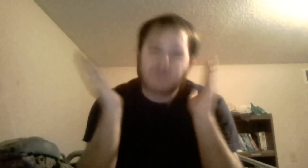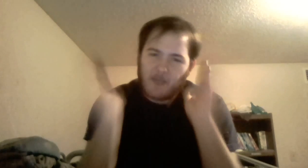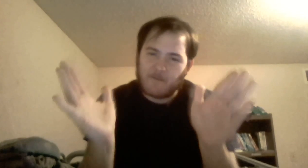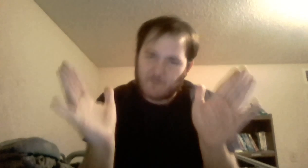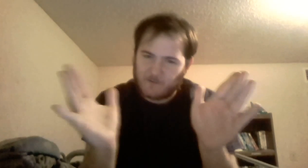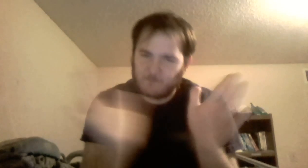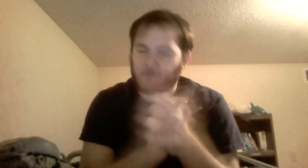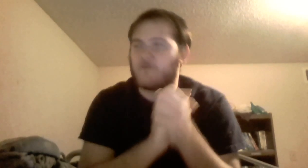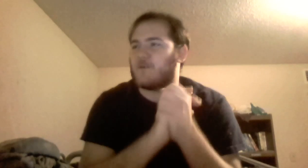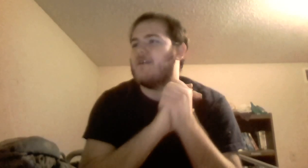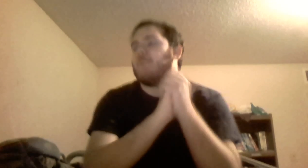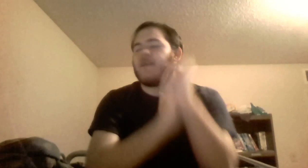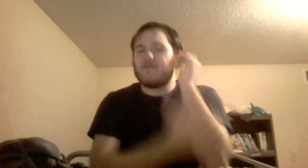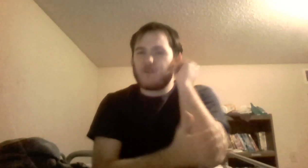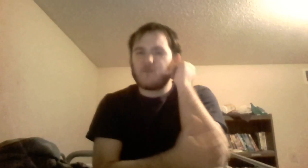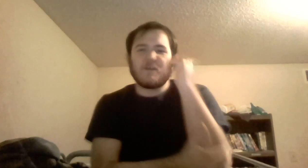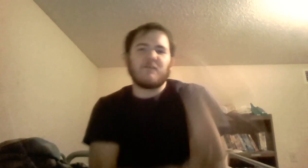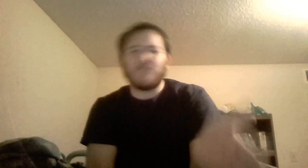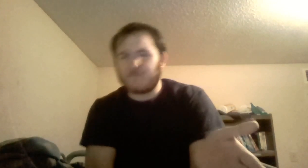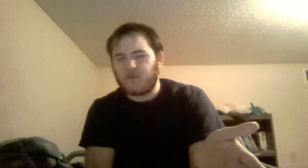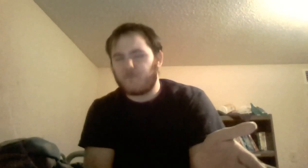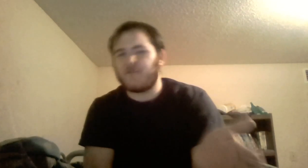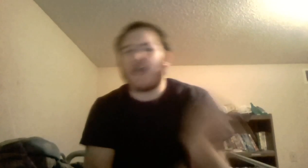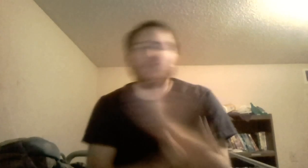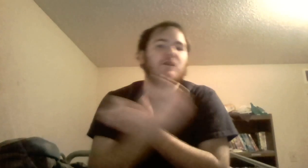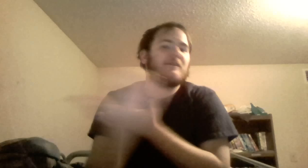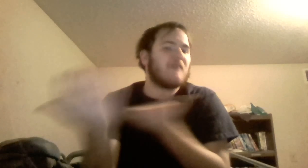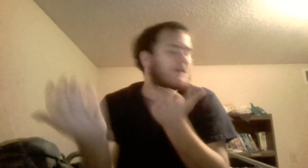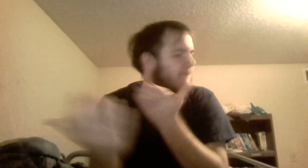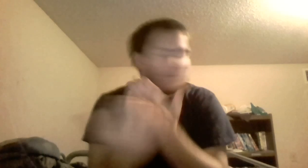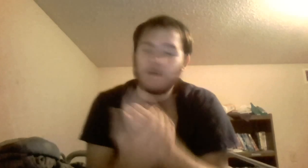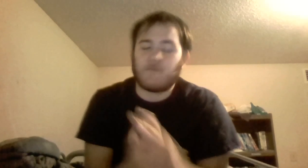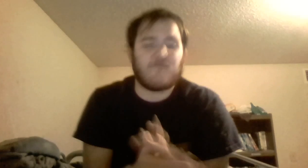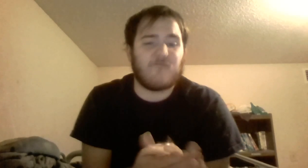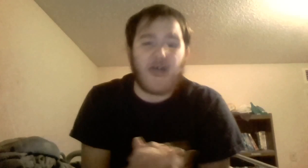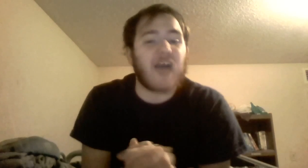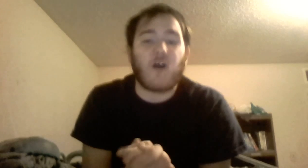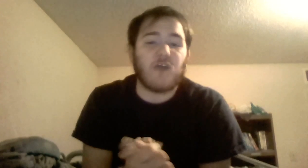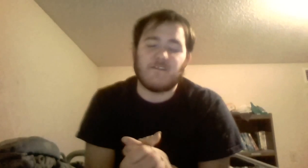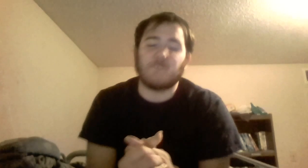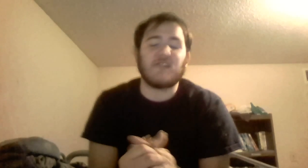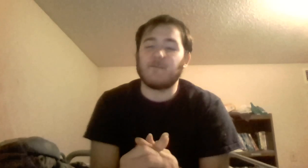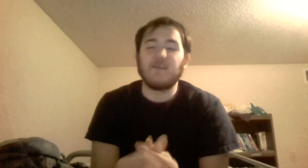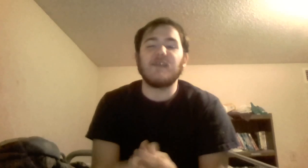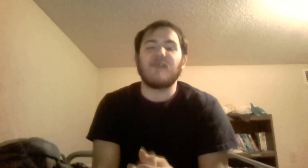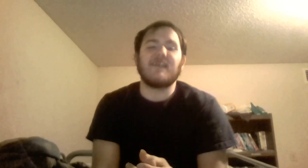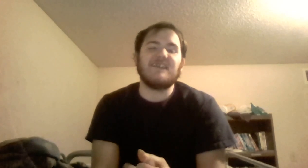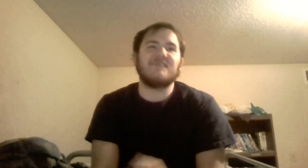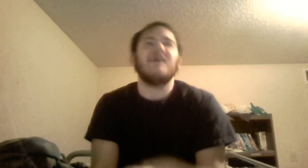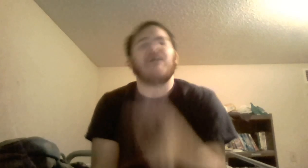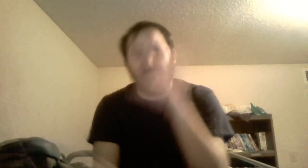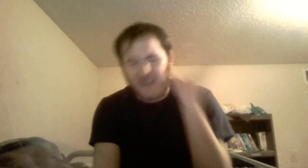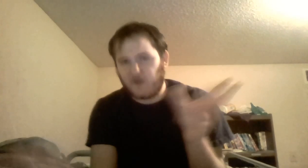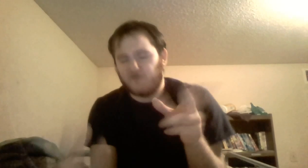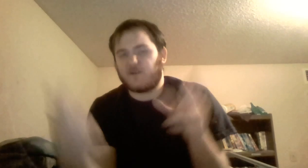stop me if you've heard of one before. Vicky, ruffle me from the double dad, who he dug me up with that often. The reason being that he's in a gun work